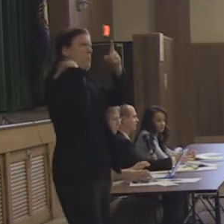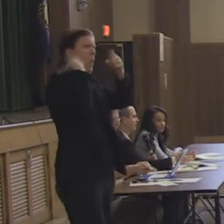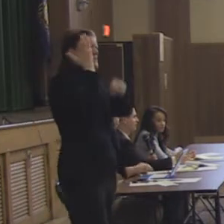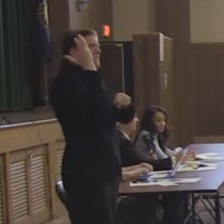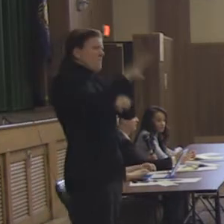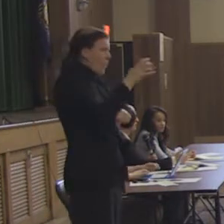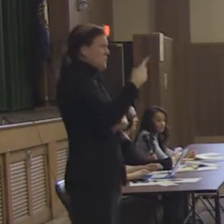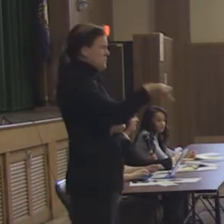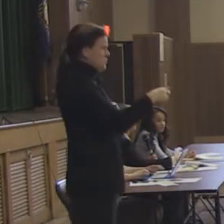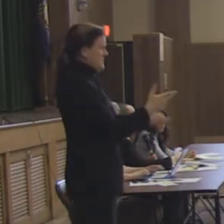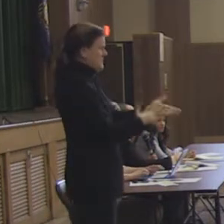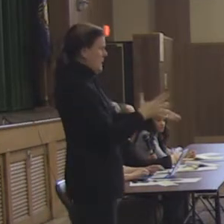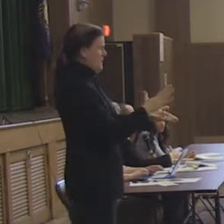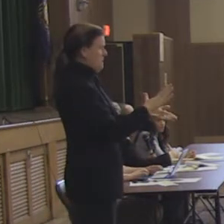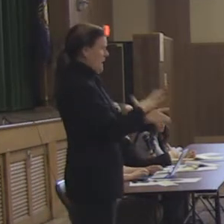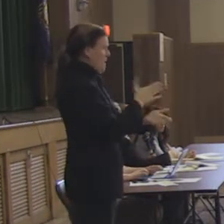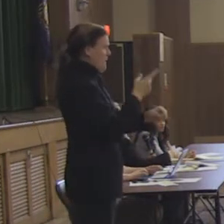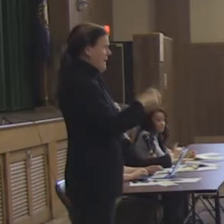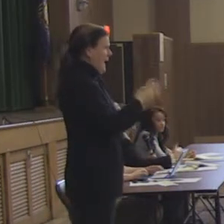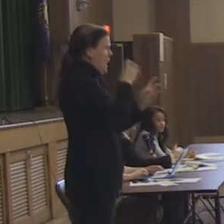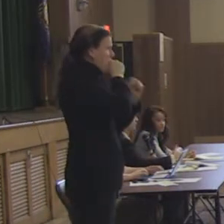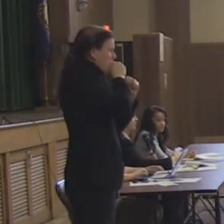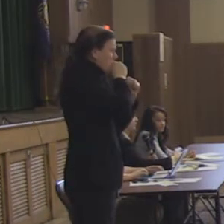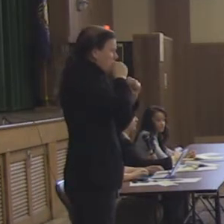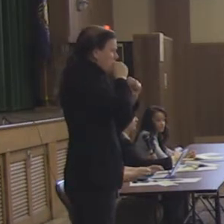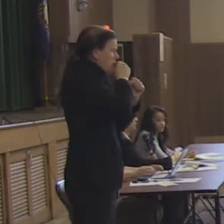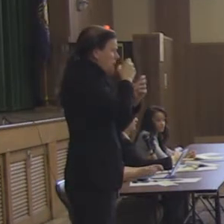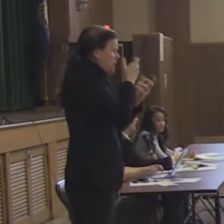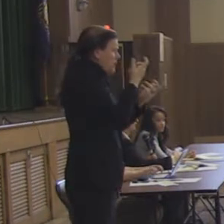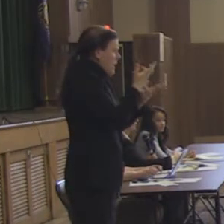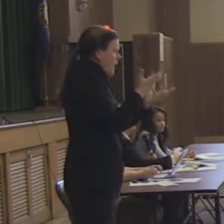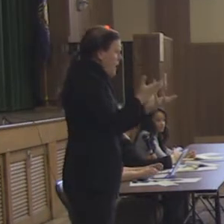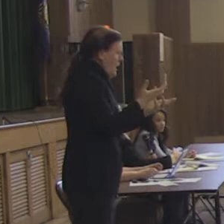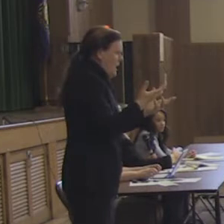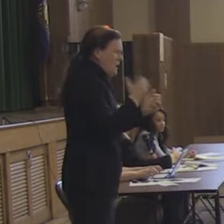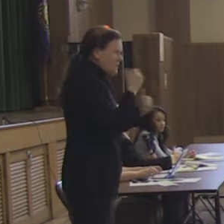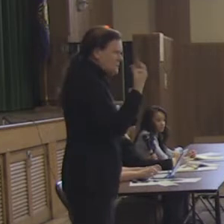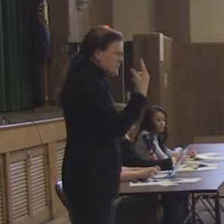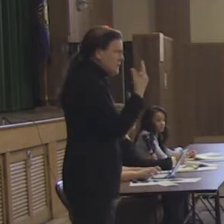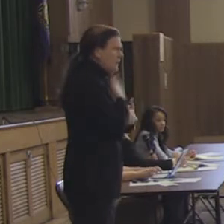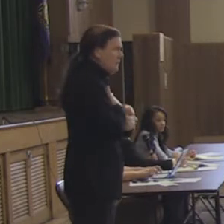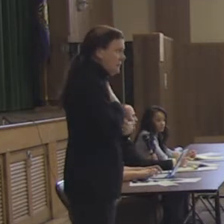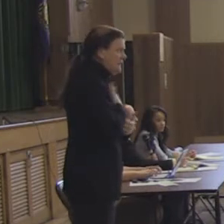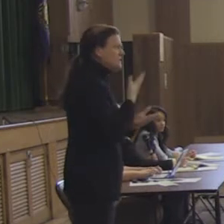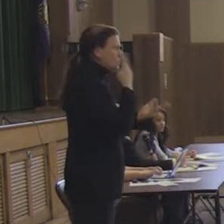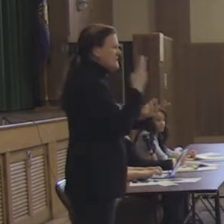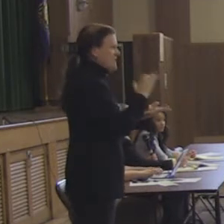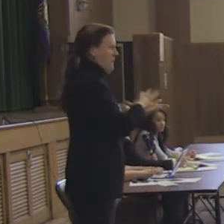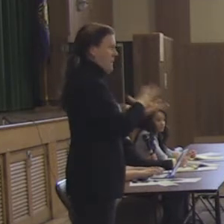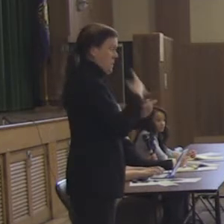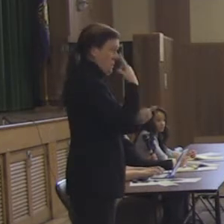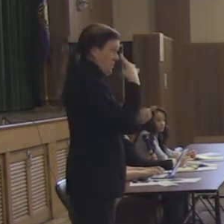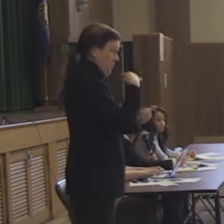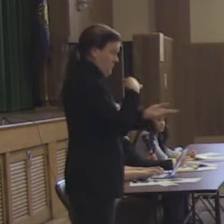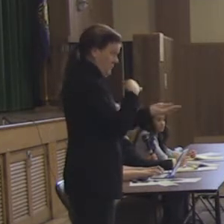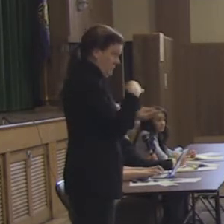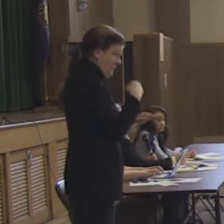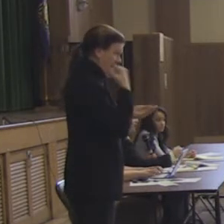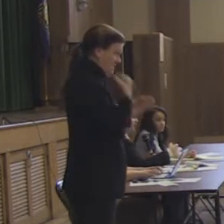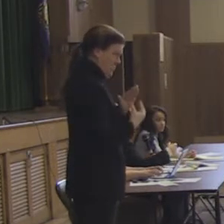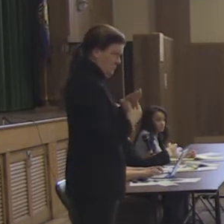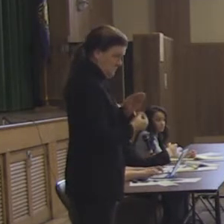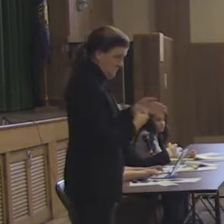citizen, express your opinion in this country and how your job can prevent you from doing that. So I would like to see exactly what that looks like and look into if that's